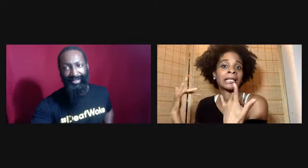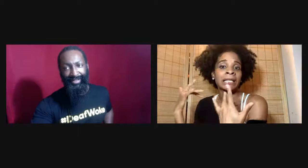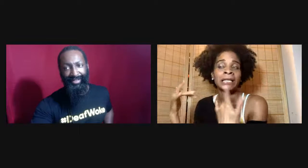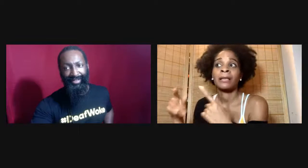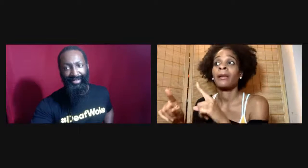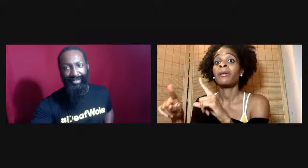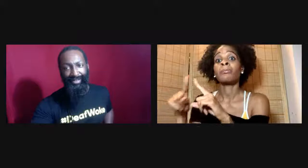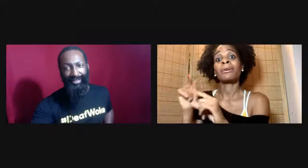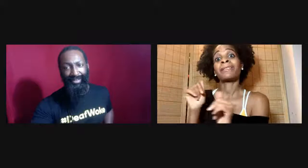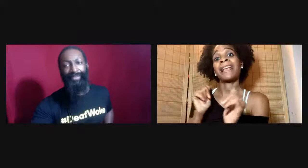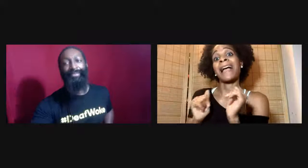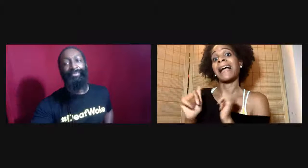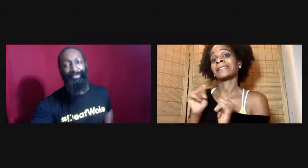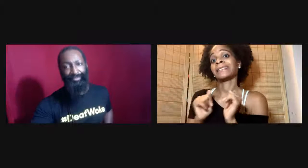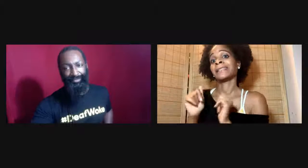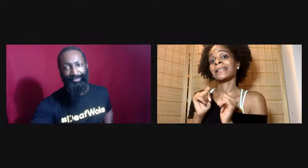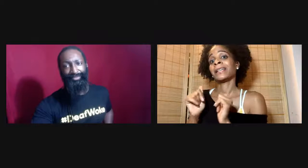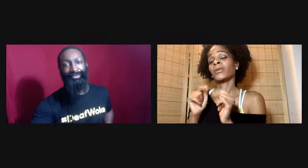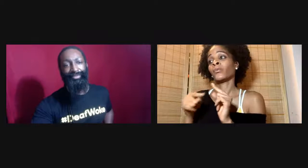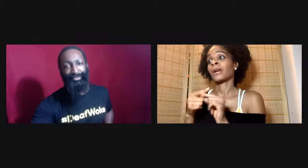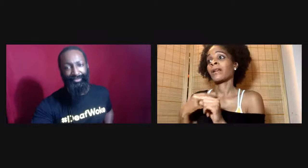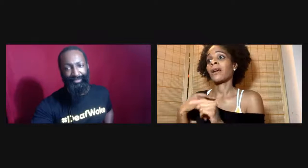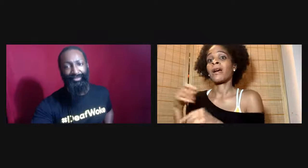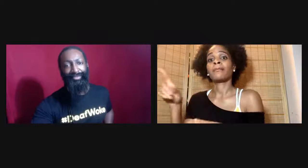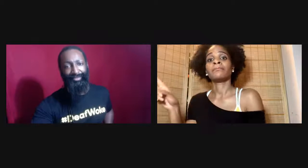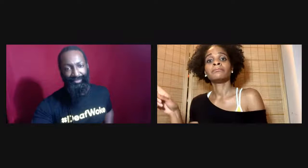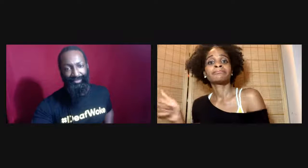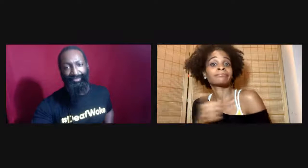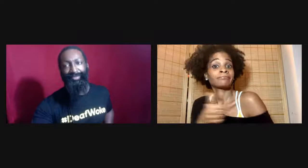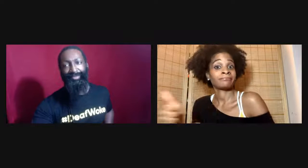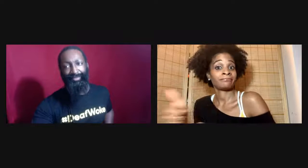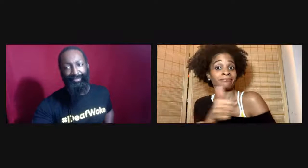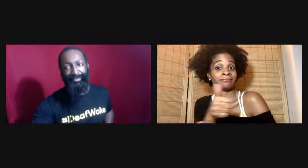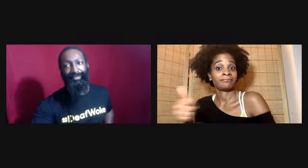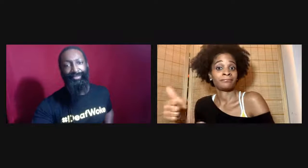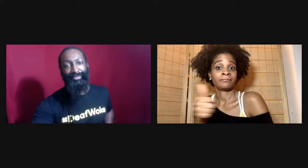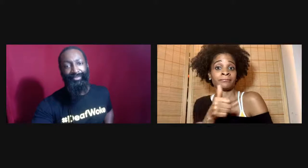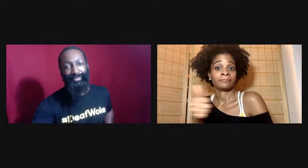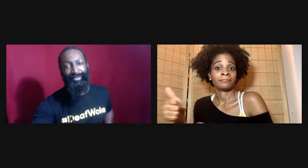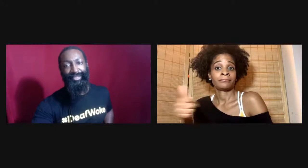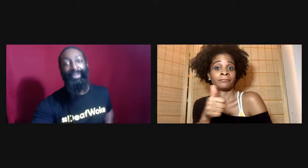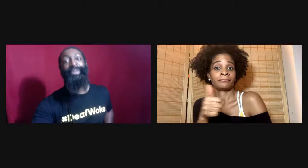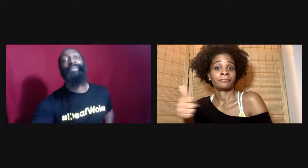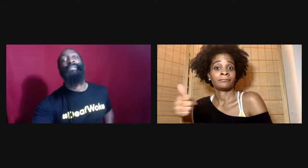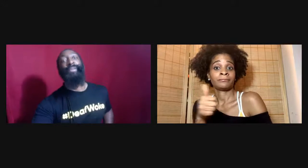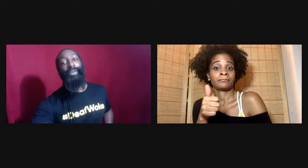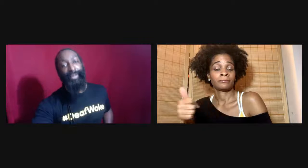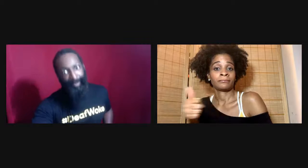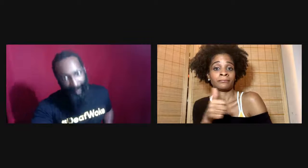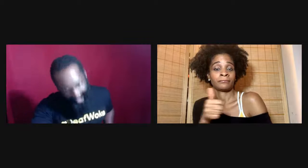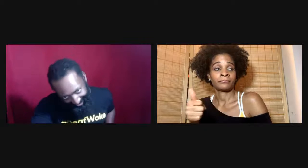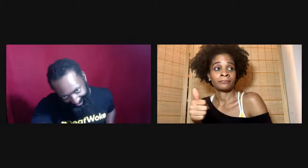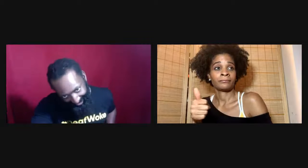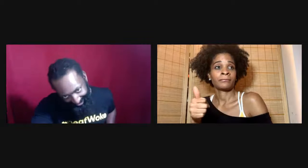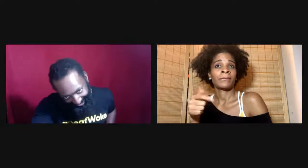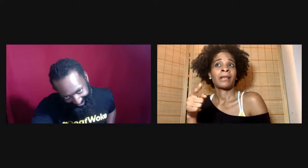and pursue dancing and modeling. But with acting, that required a